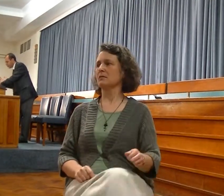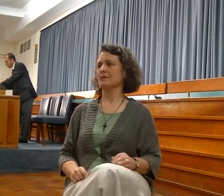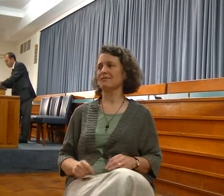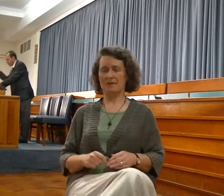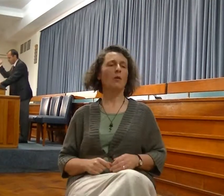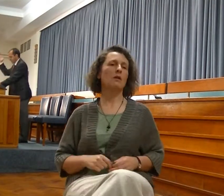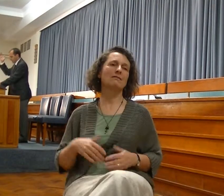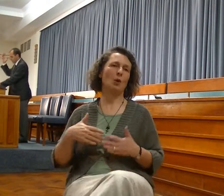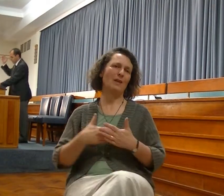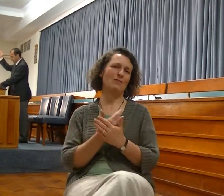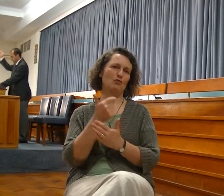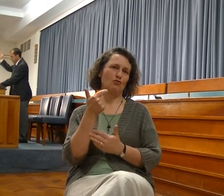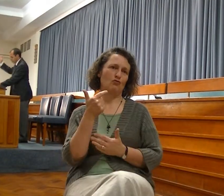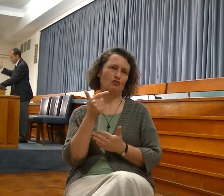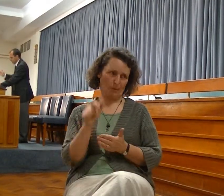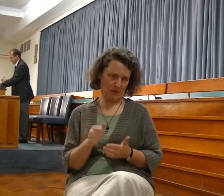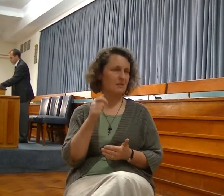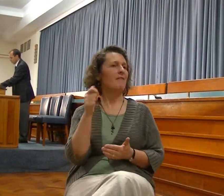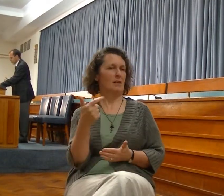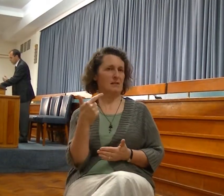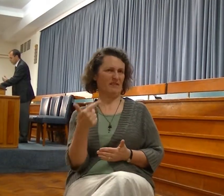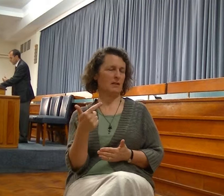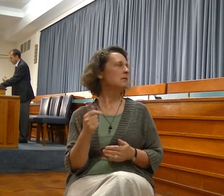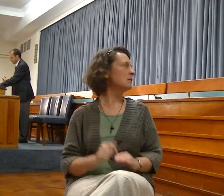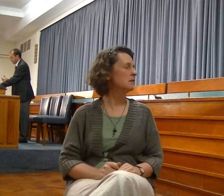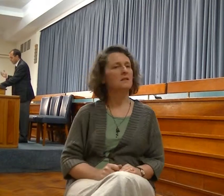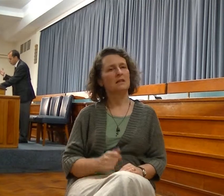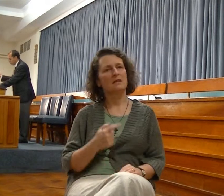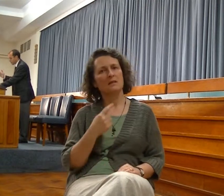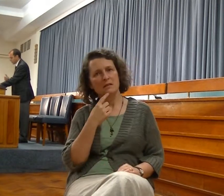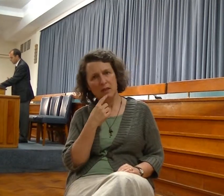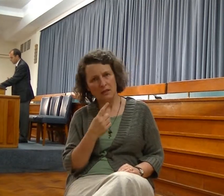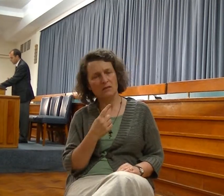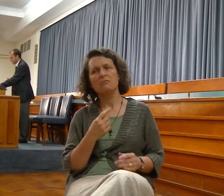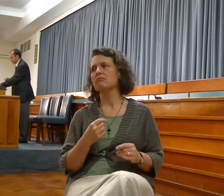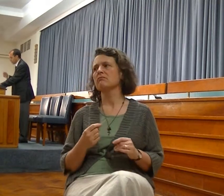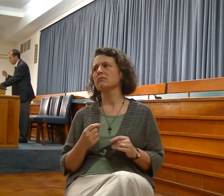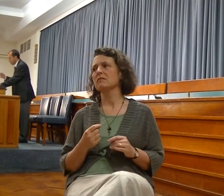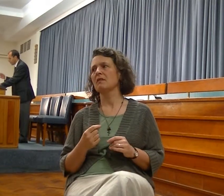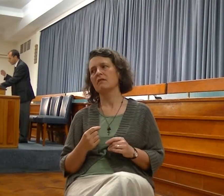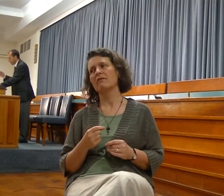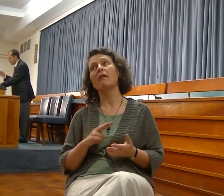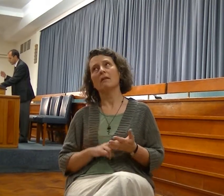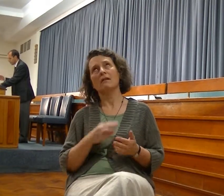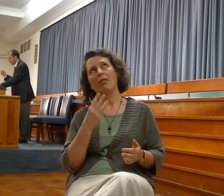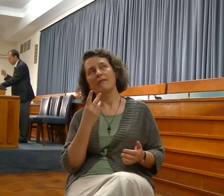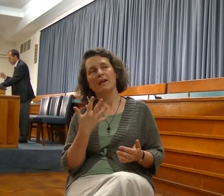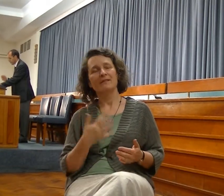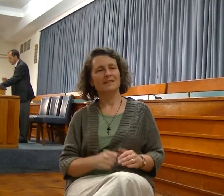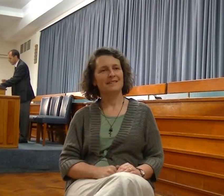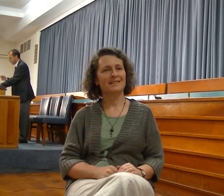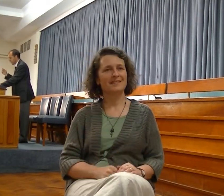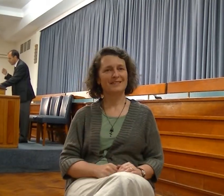sinner, to take him from earth and bring him into heaven, close to the living God.